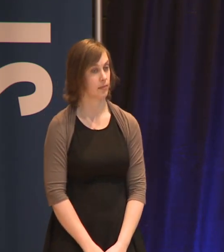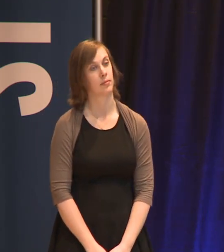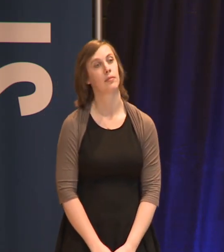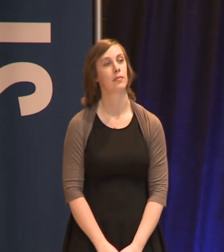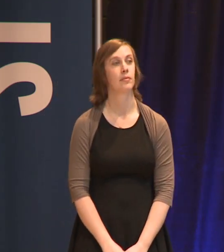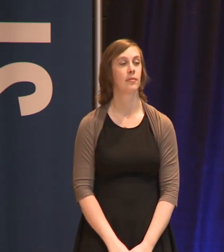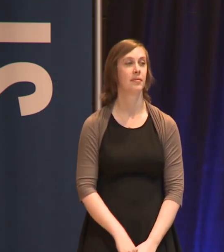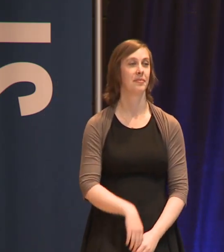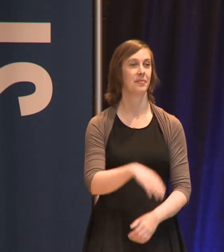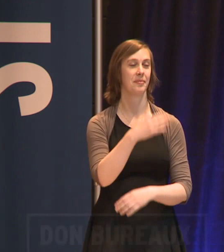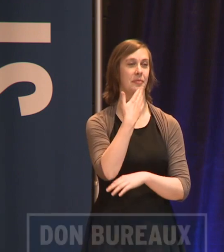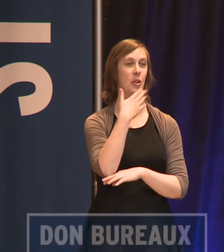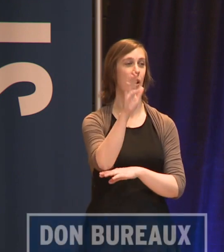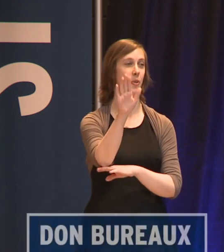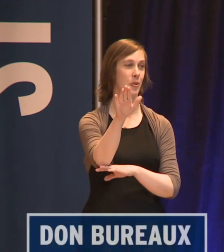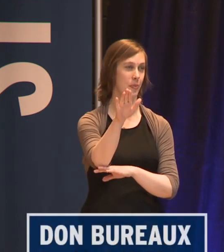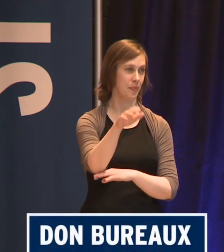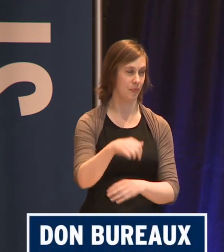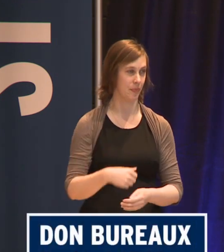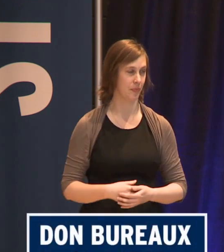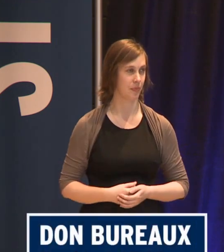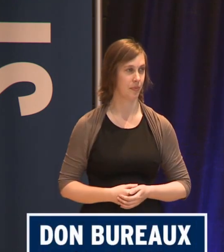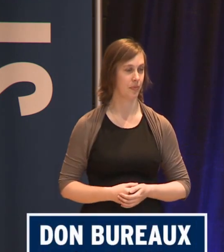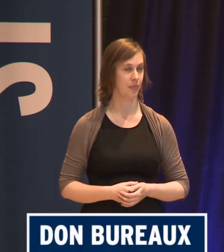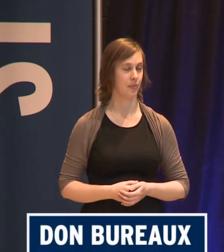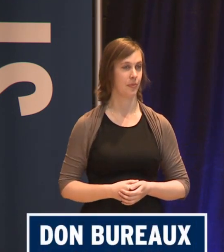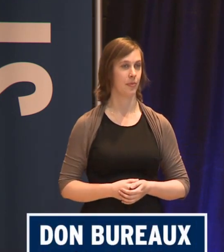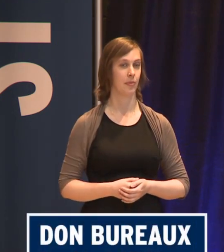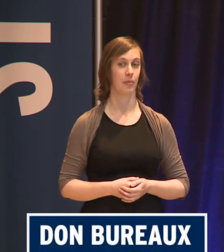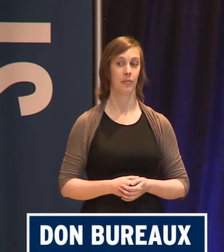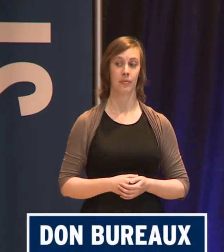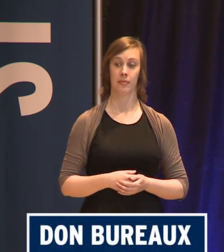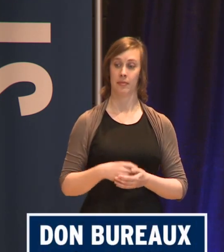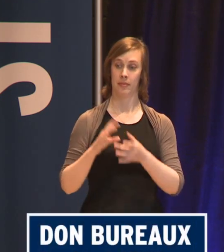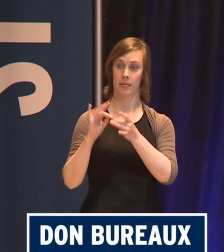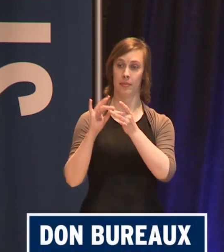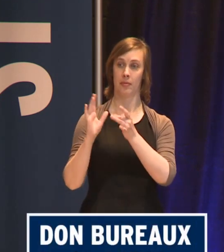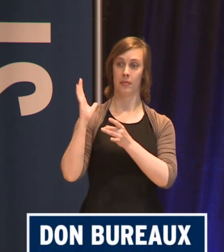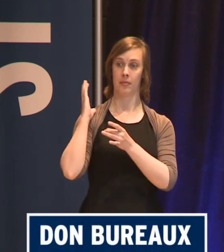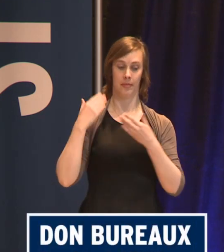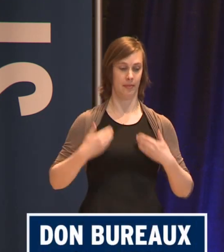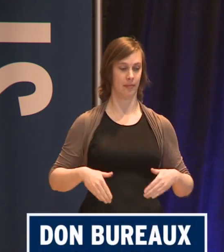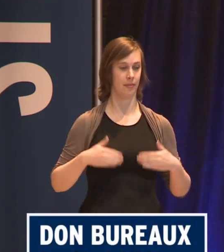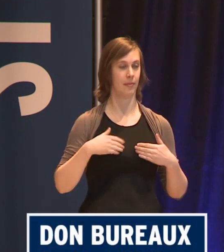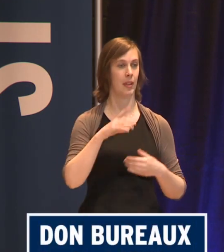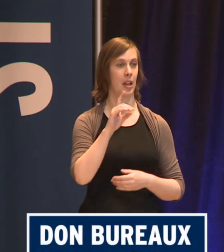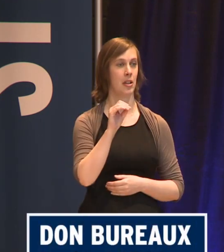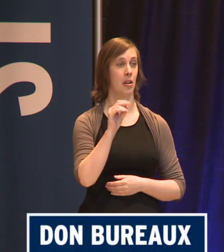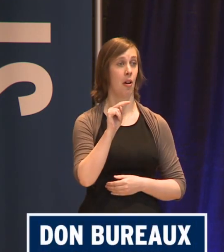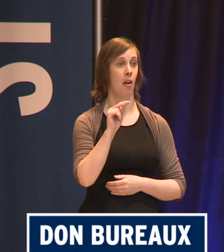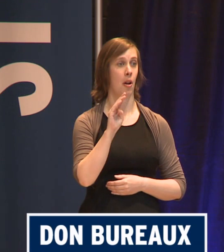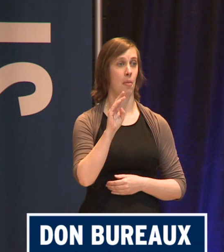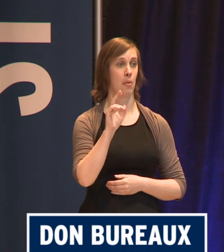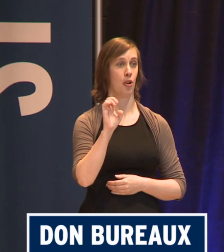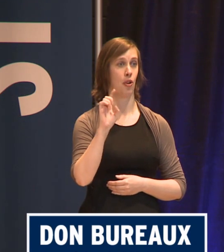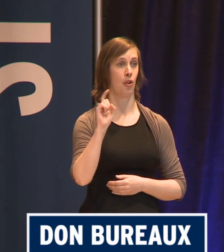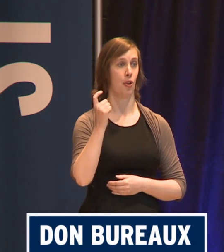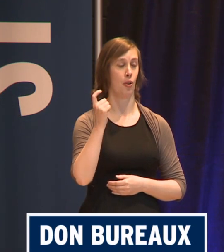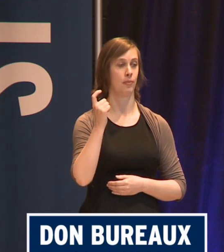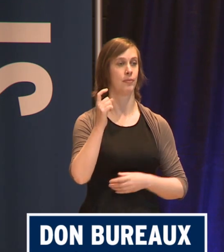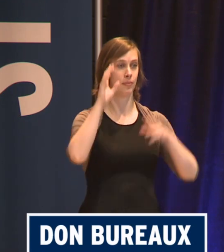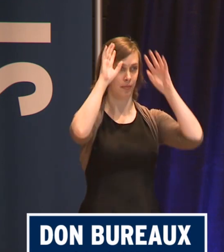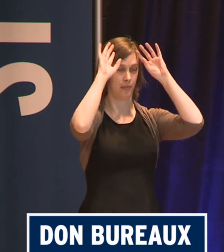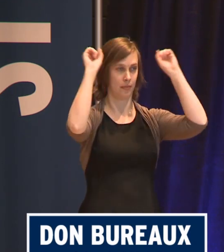Well, good afternoon, everyone. As was mentioned earlier, my name is Don Bureau. I'm the president of NSCC, and I